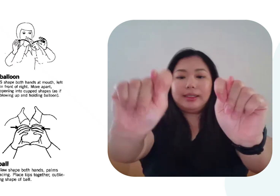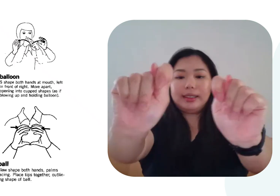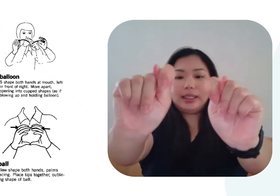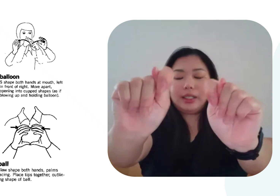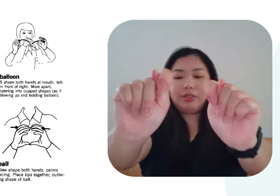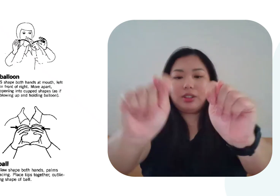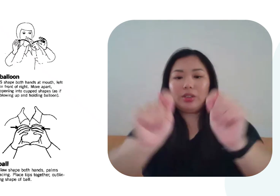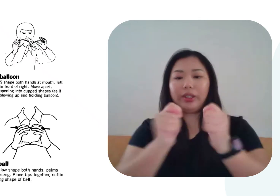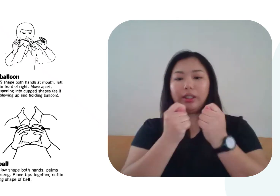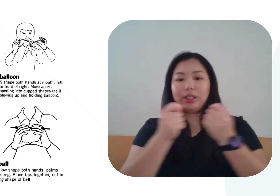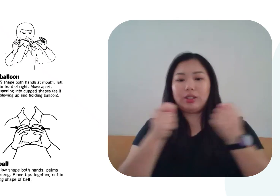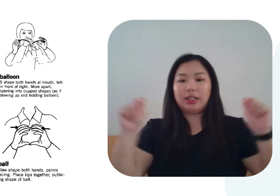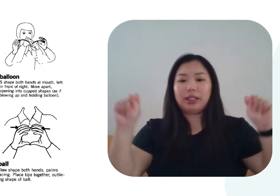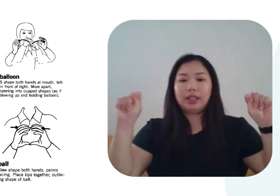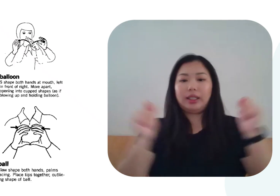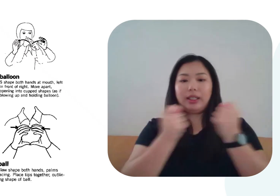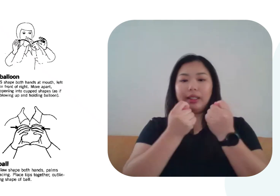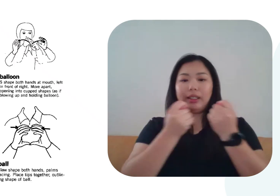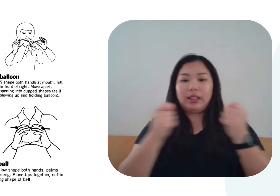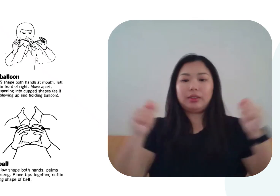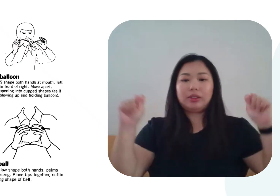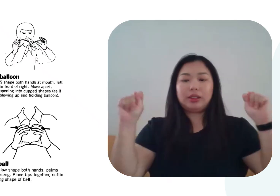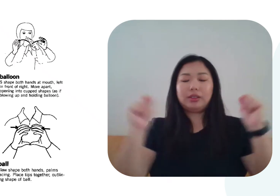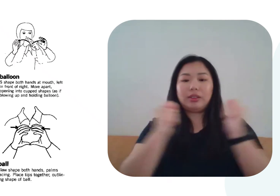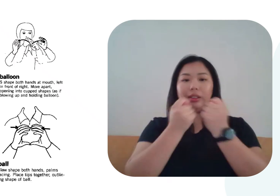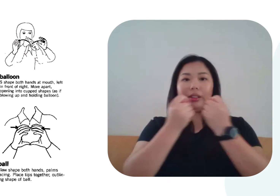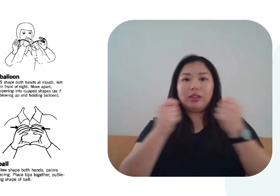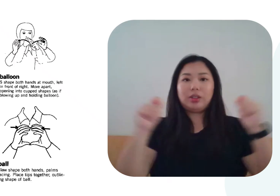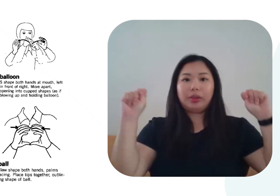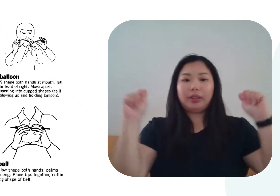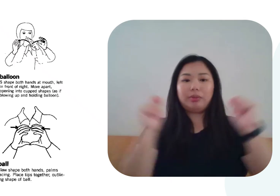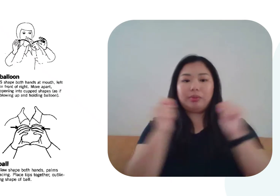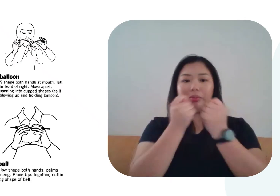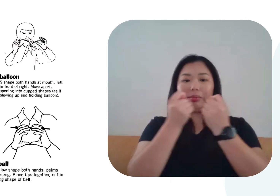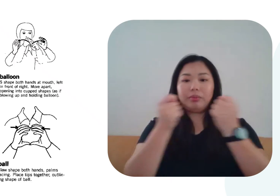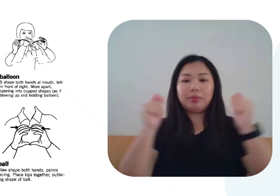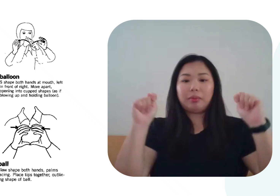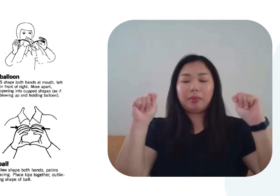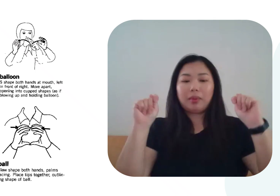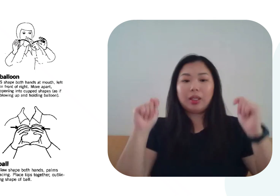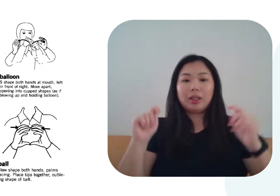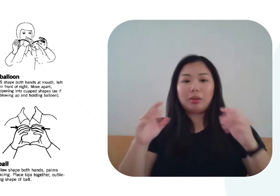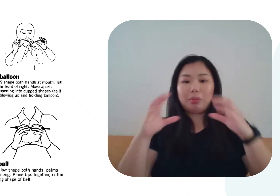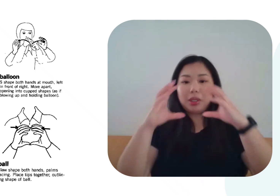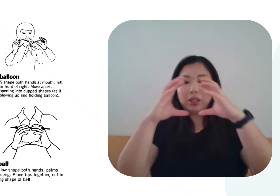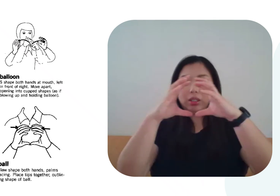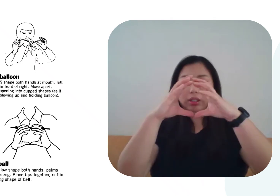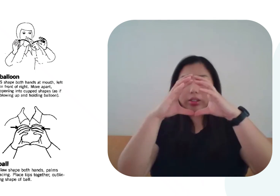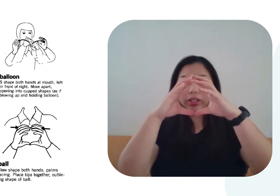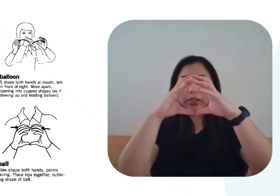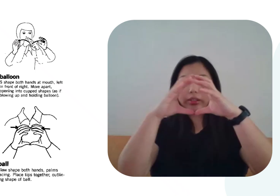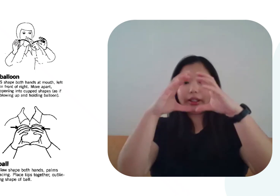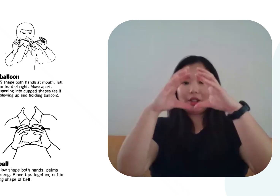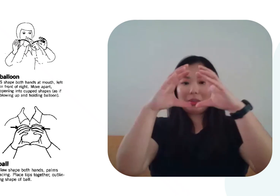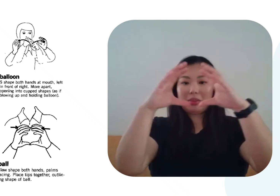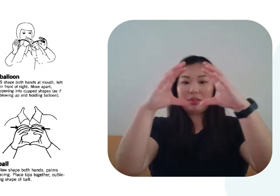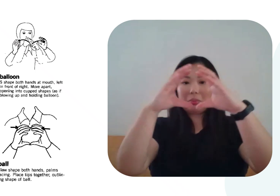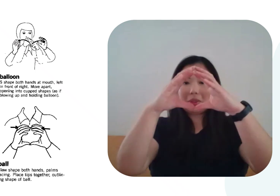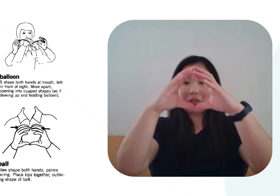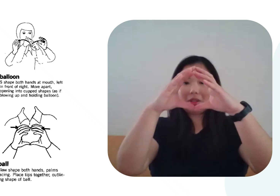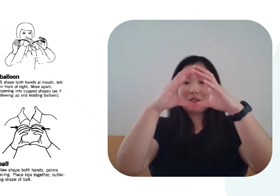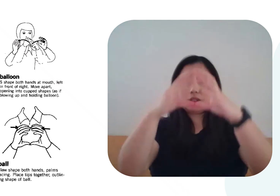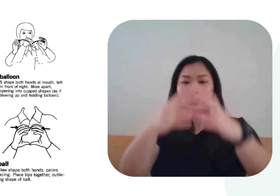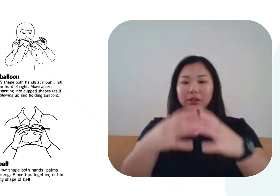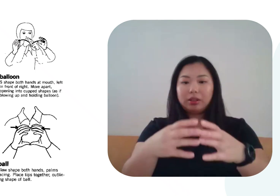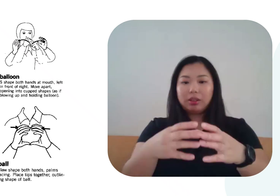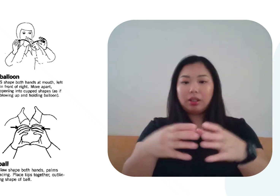Toy, T for toy, and you swing in and out. Toy. Ball, you outline the shape of a